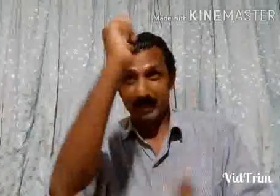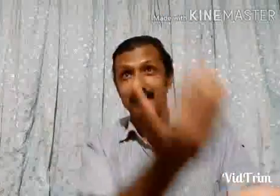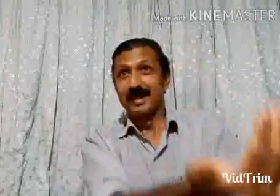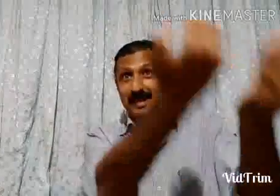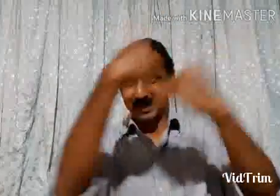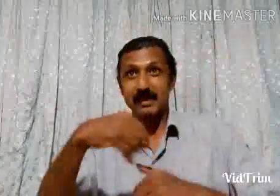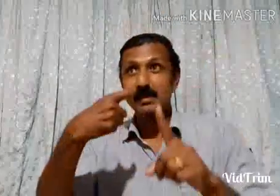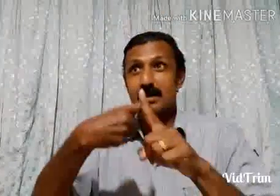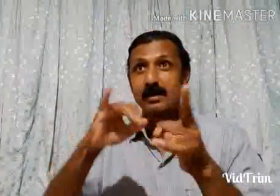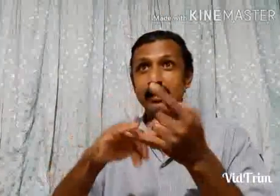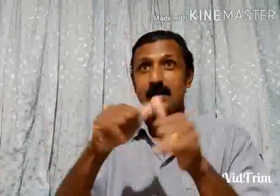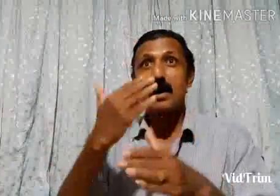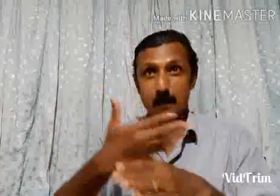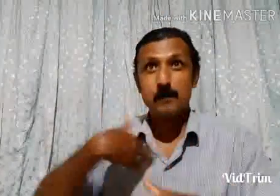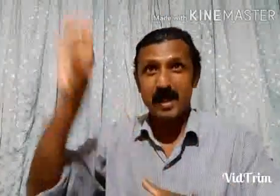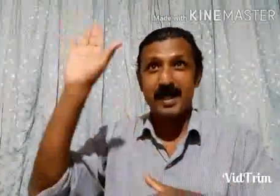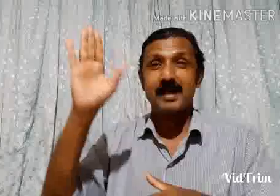Thank you.